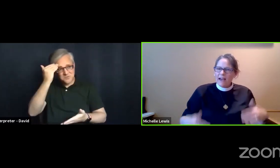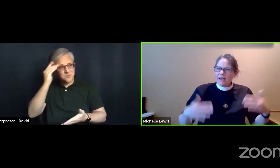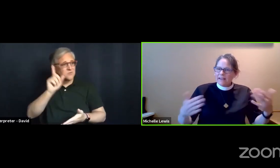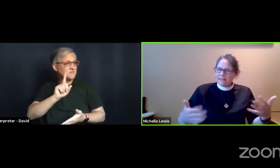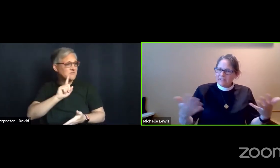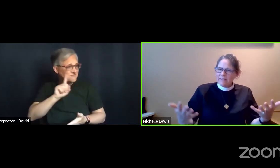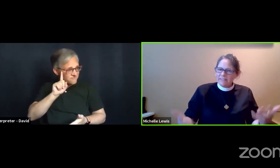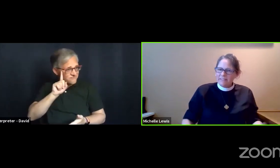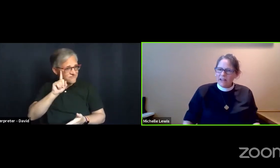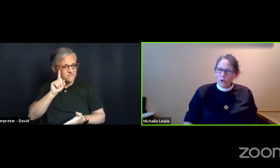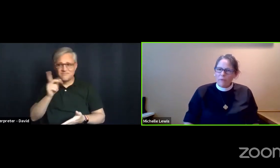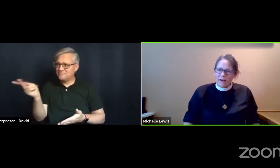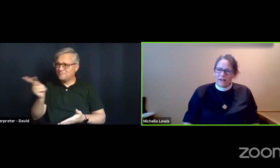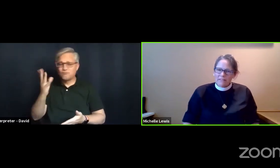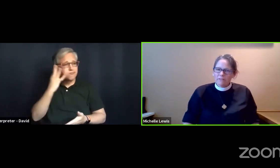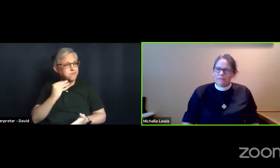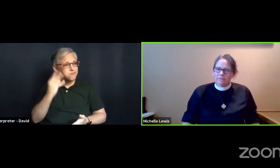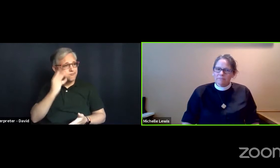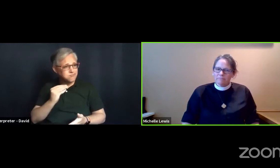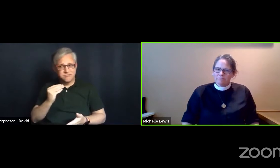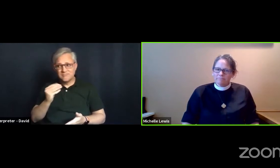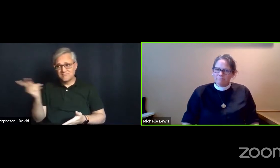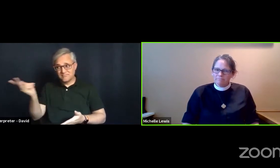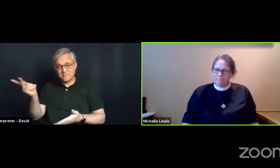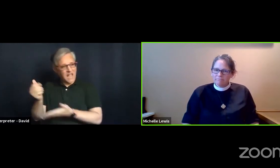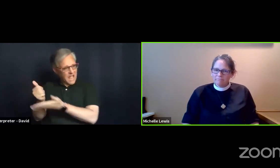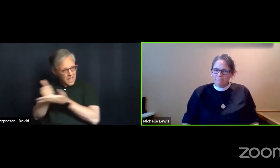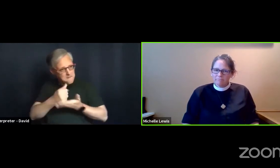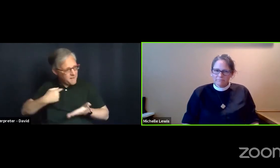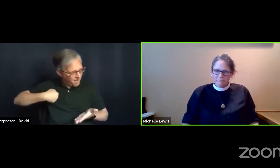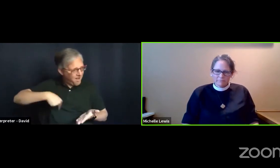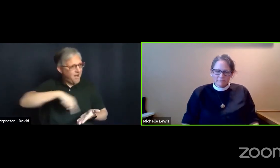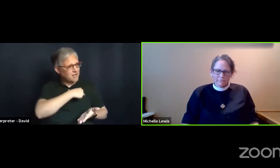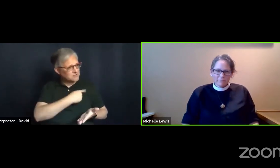They can help us learn.